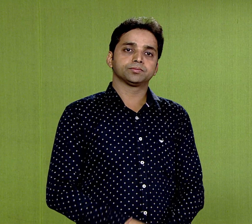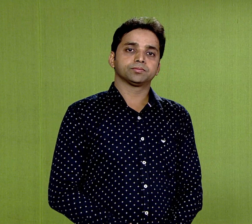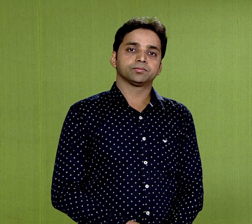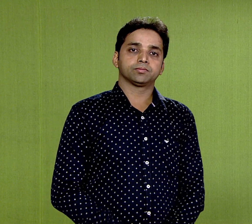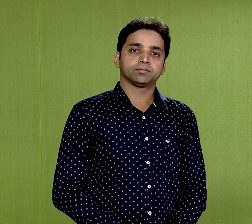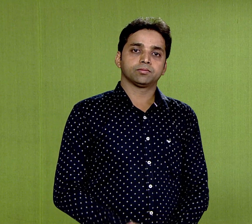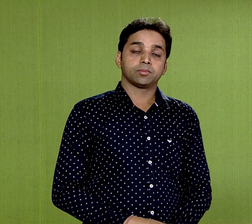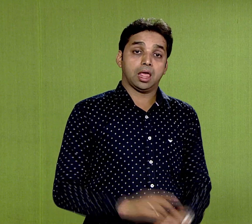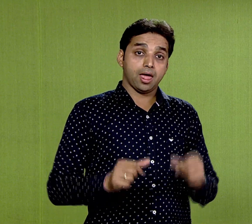Emperor Akbar